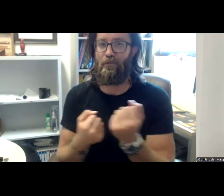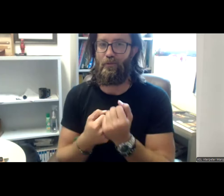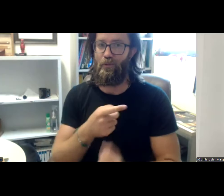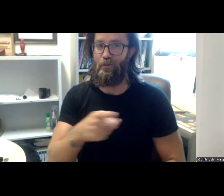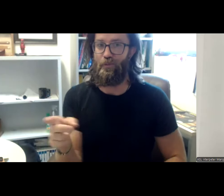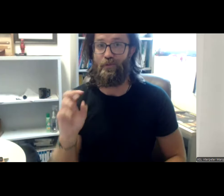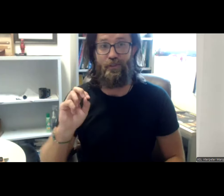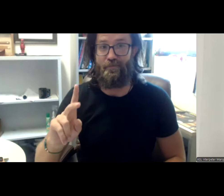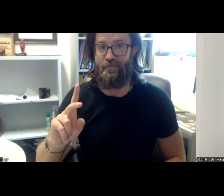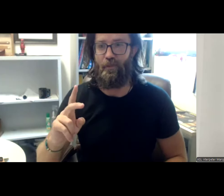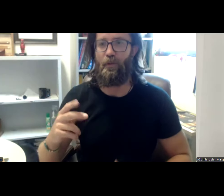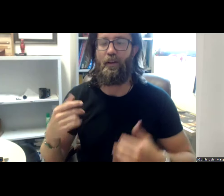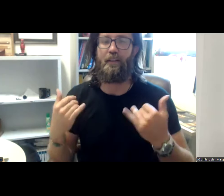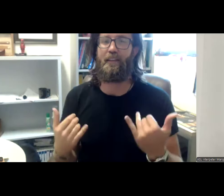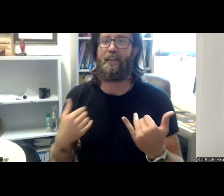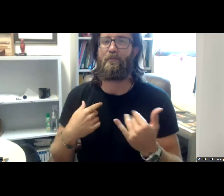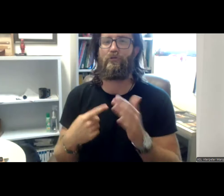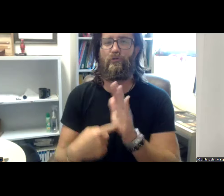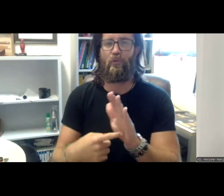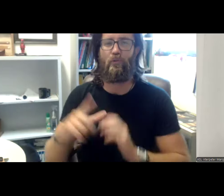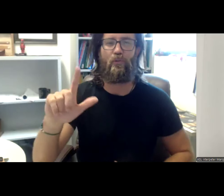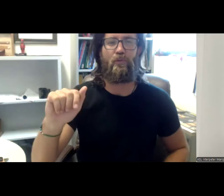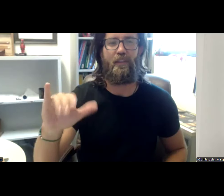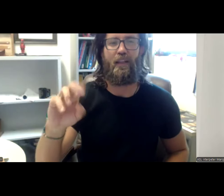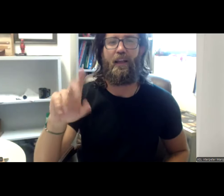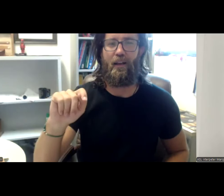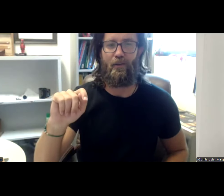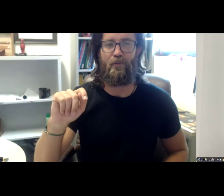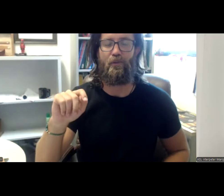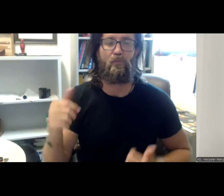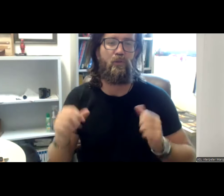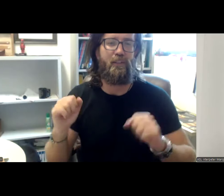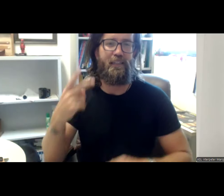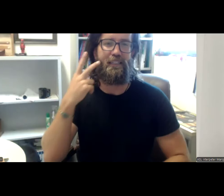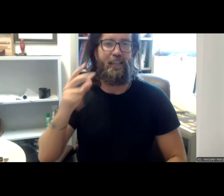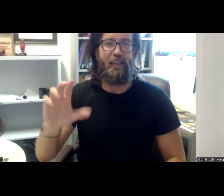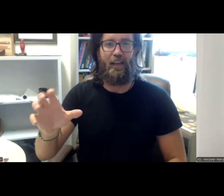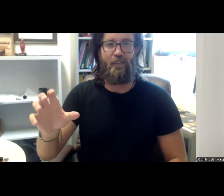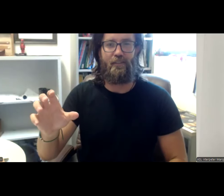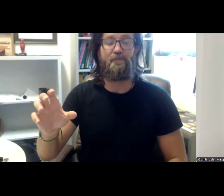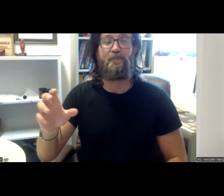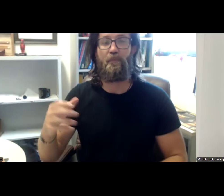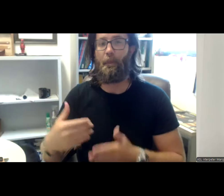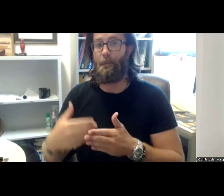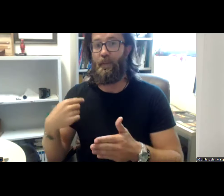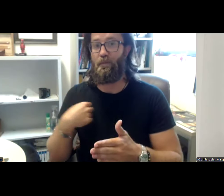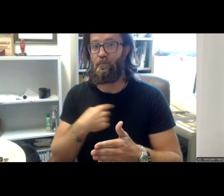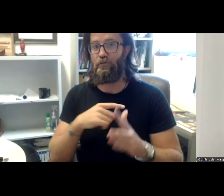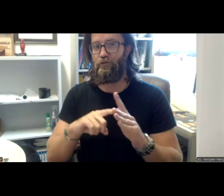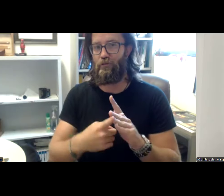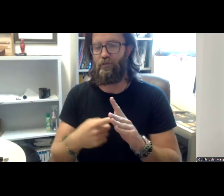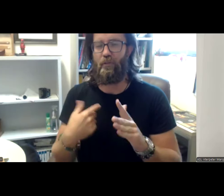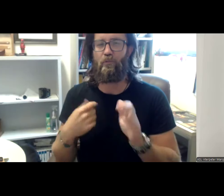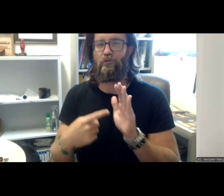Okay. But I will support you along the way with whatever you need. And we'll go ahead and go through the layout, what's